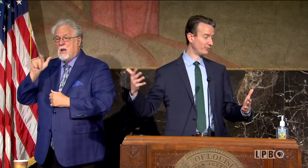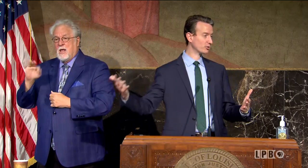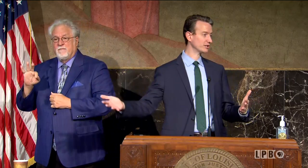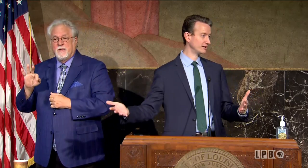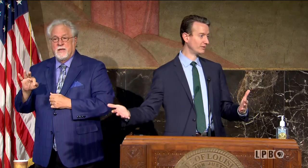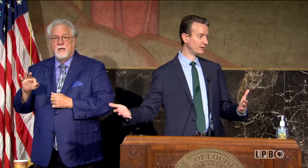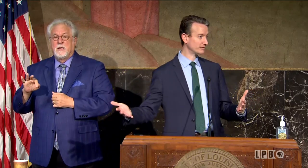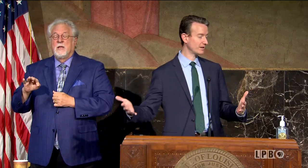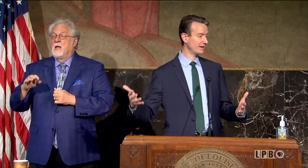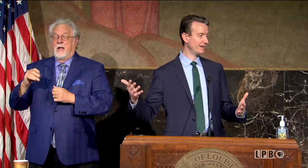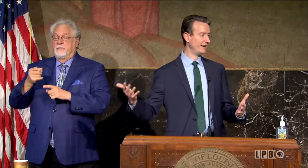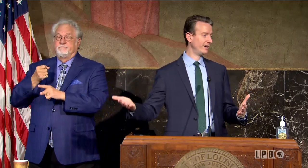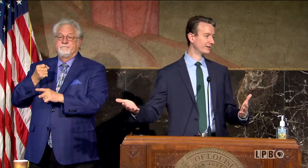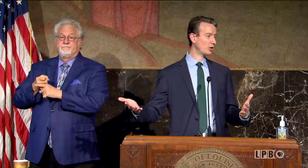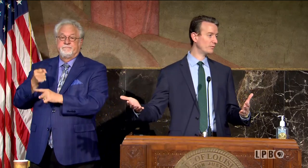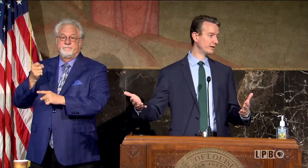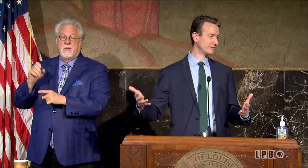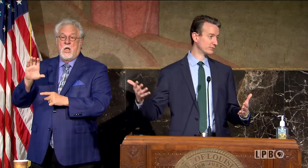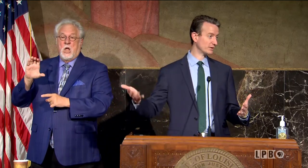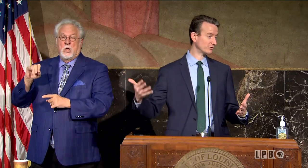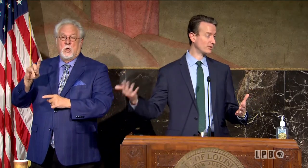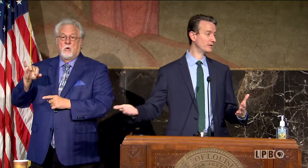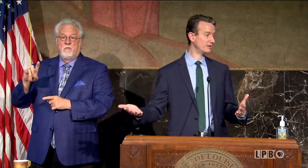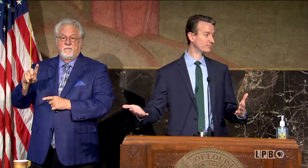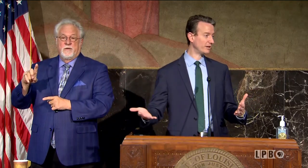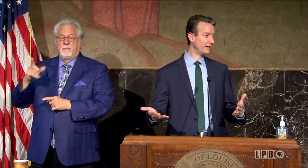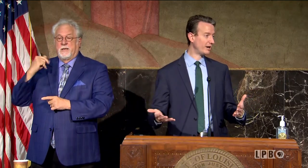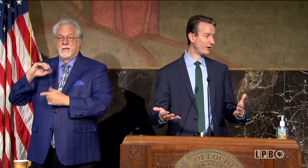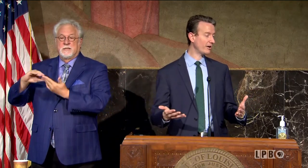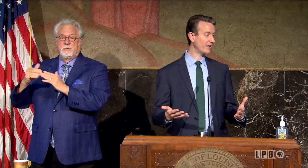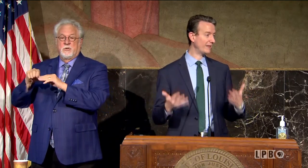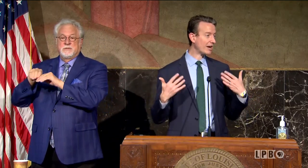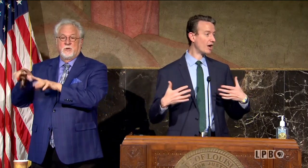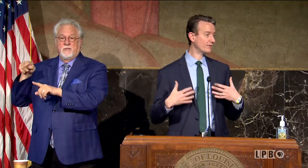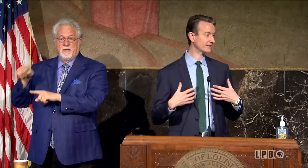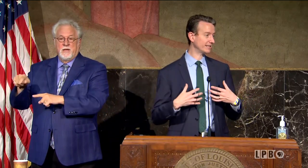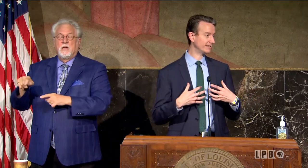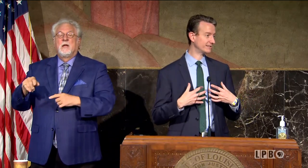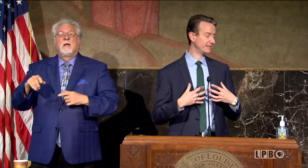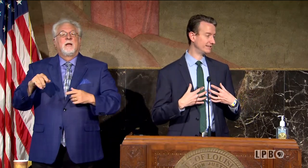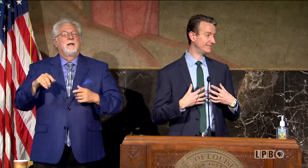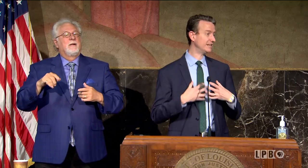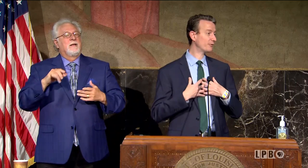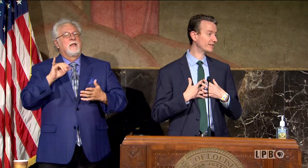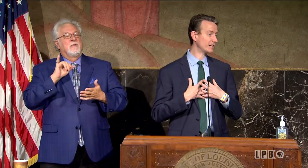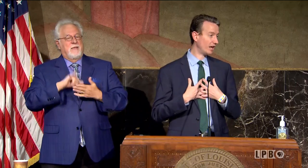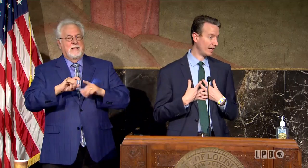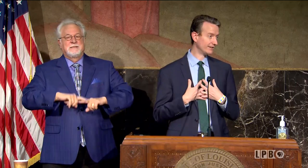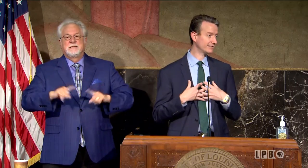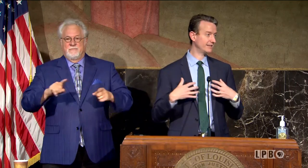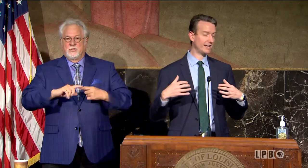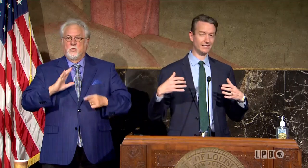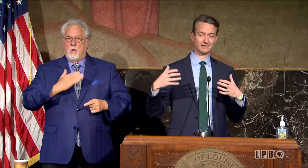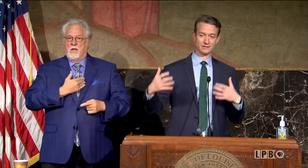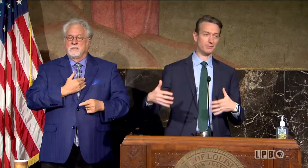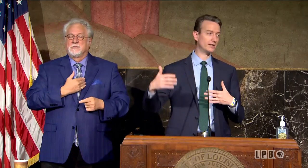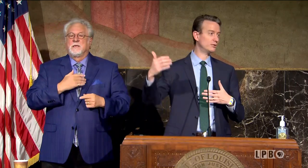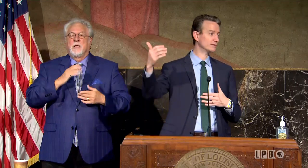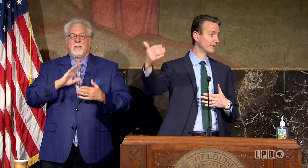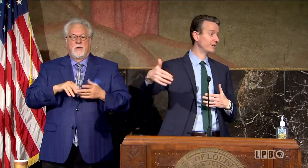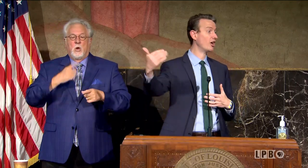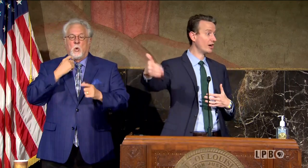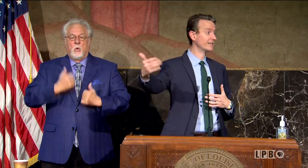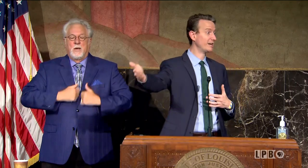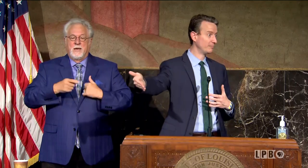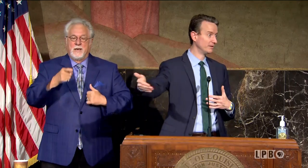and unfortunately develops COVID as a result of community spread there. That obviously is different to us than somebody